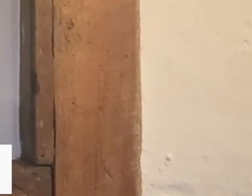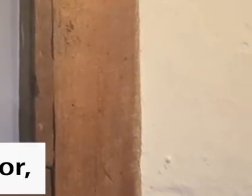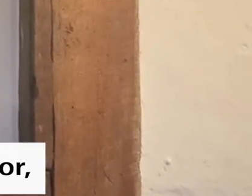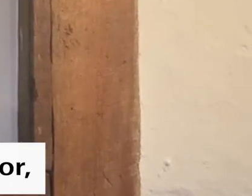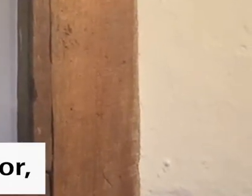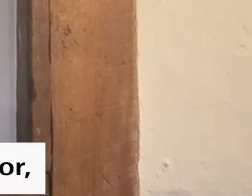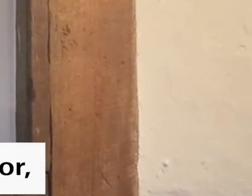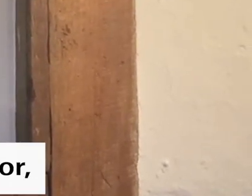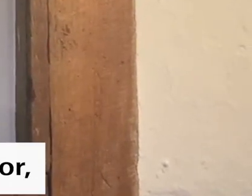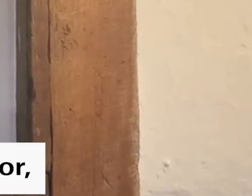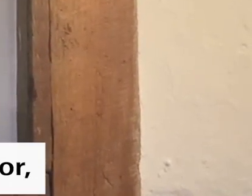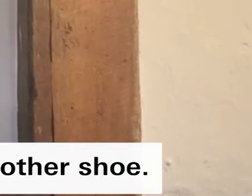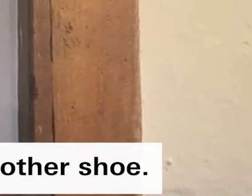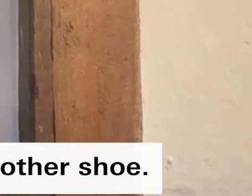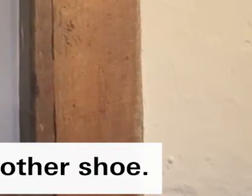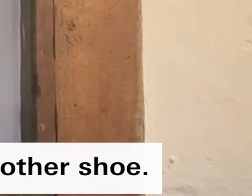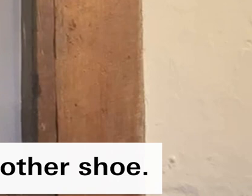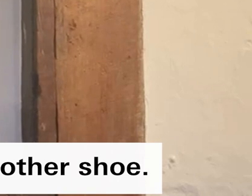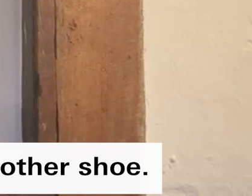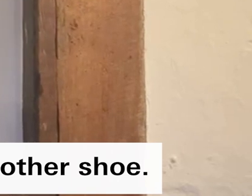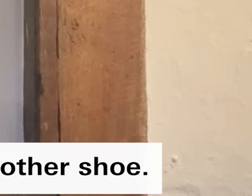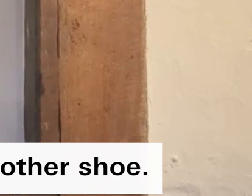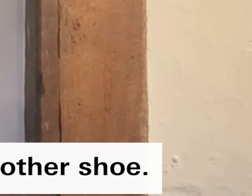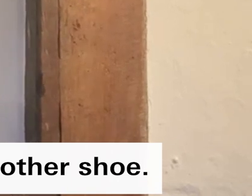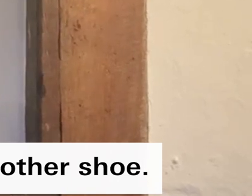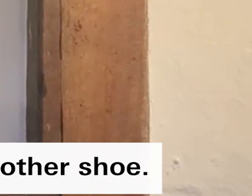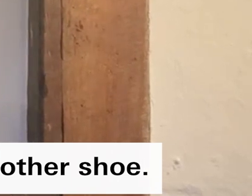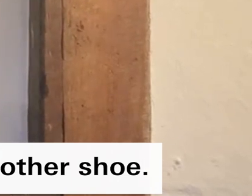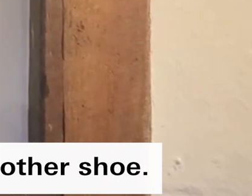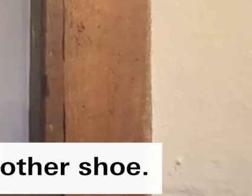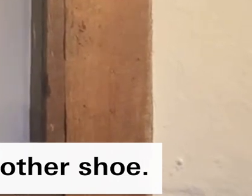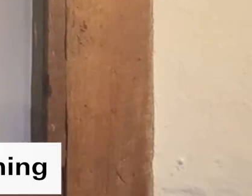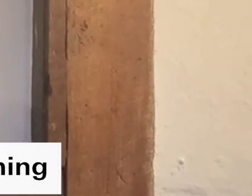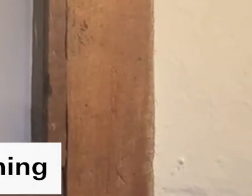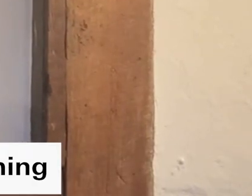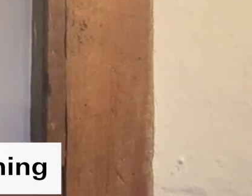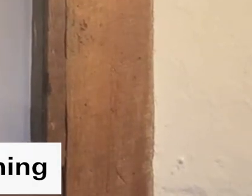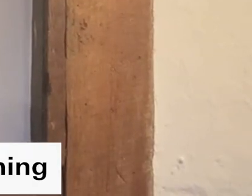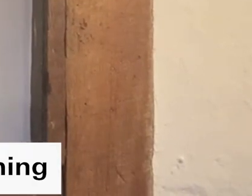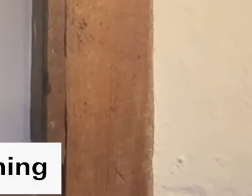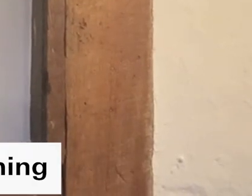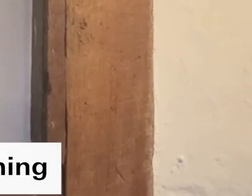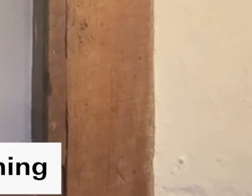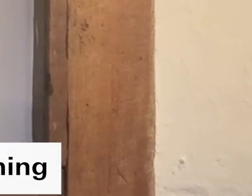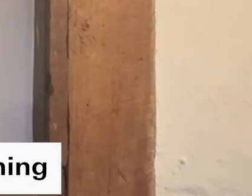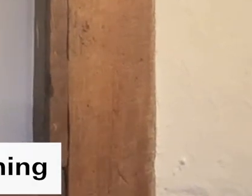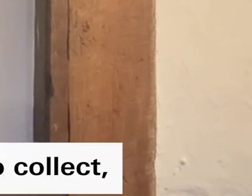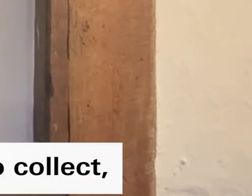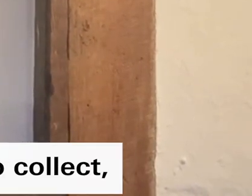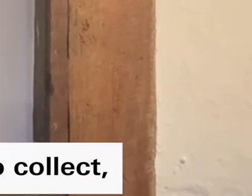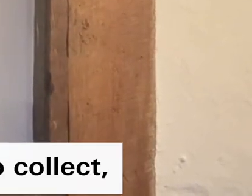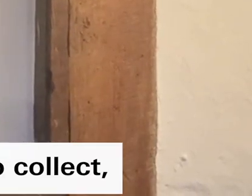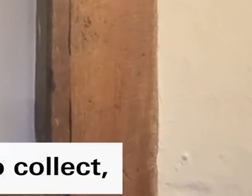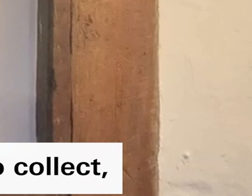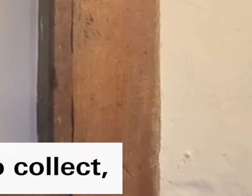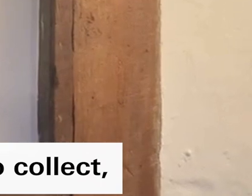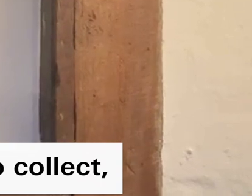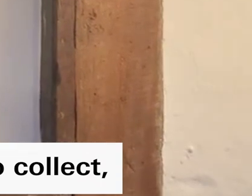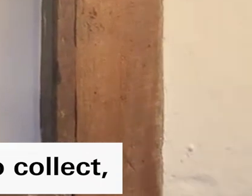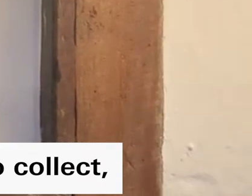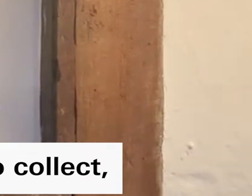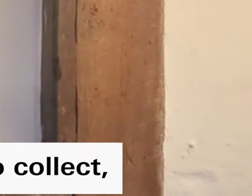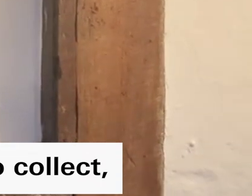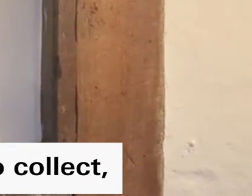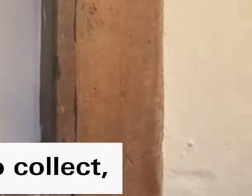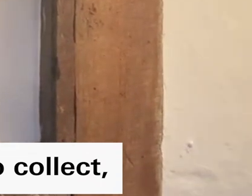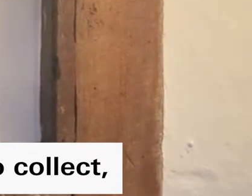you. When you go to the door, the planet has taken away your other shoe. And you go to collect something that someone has told